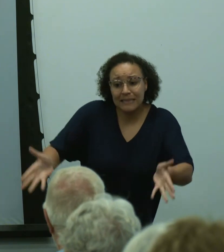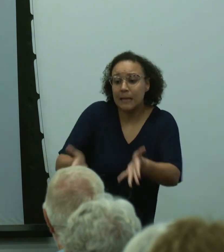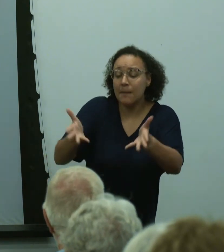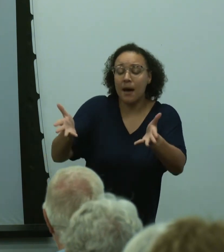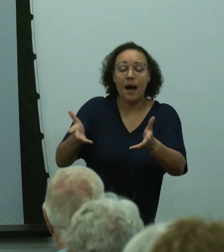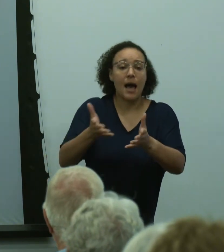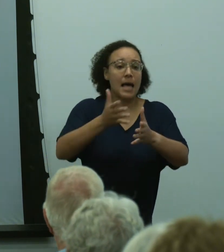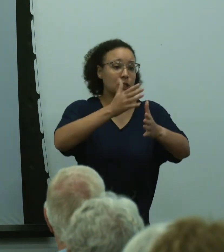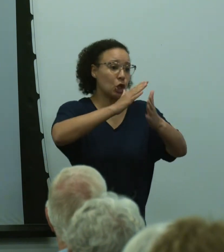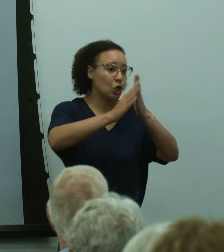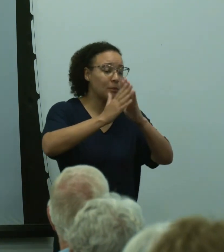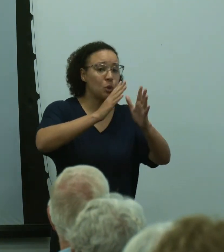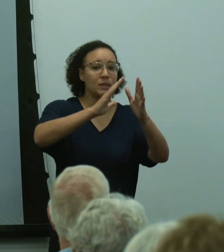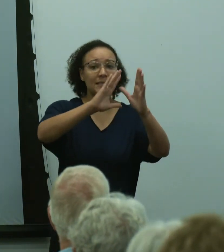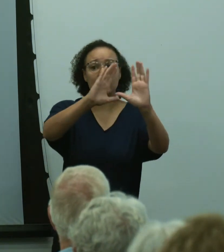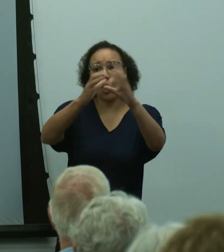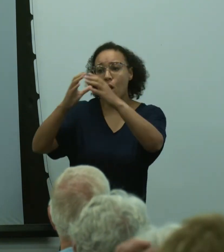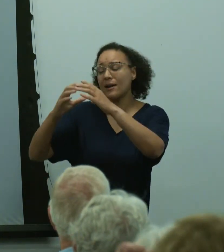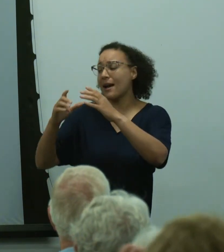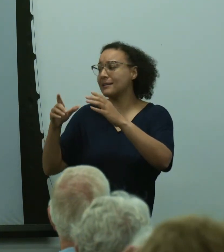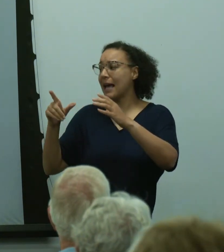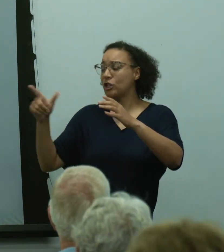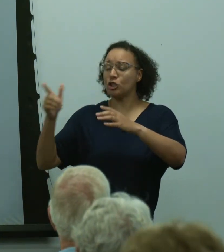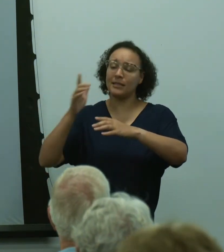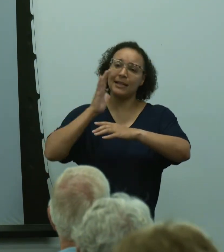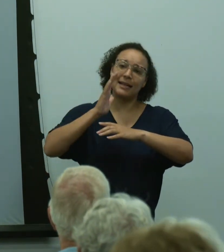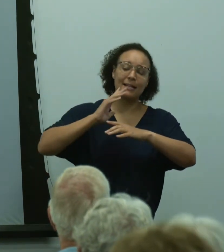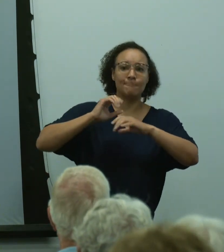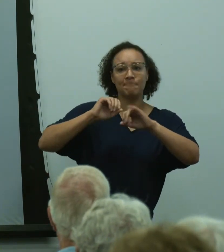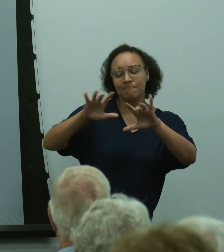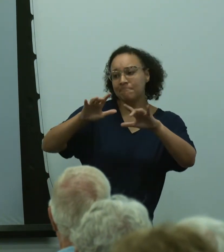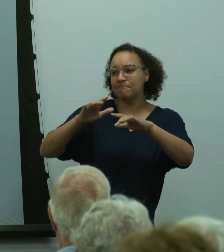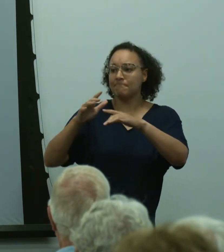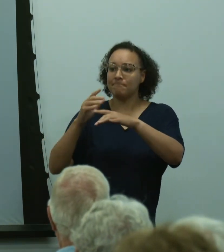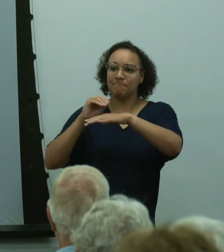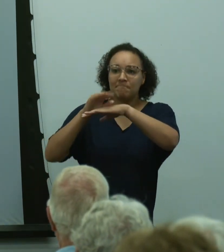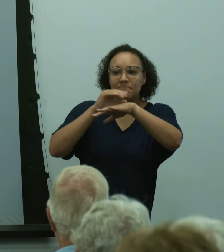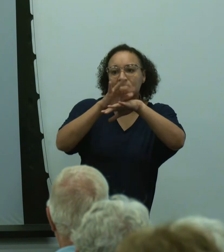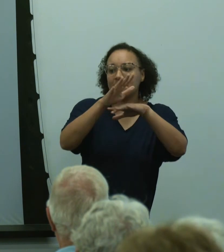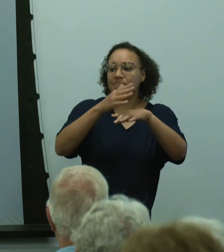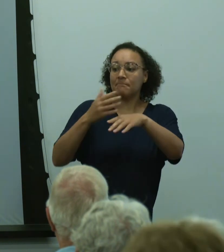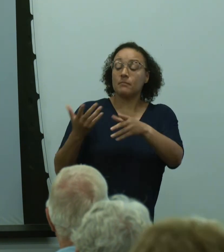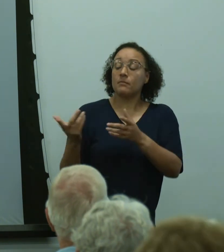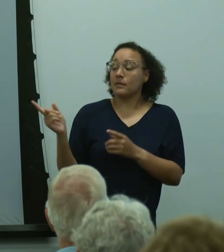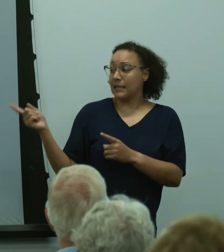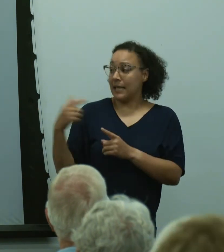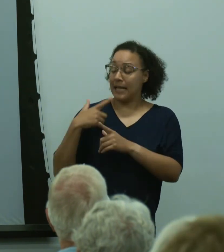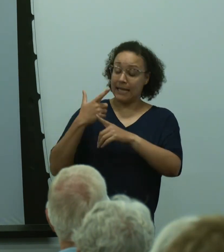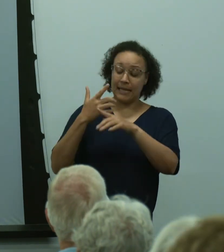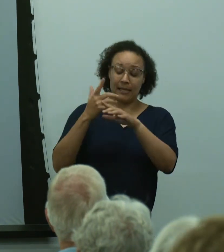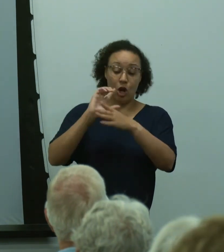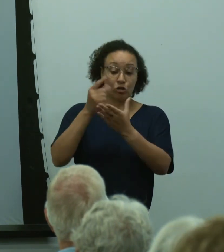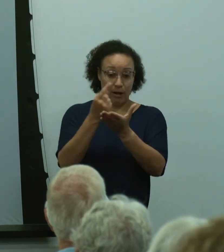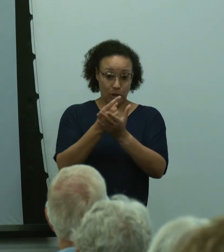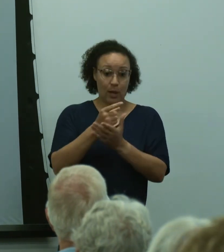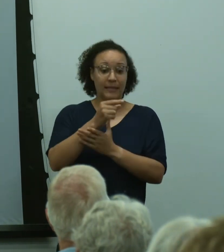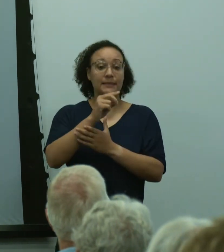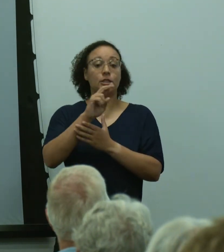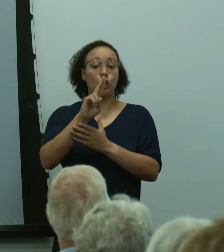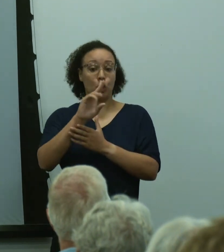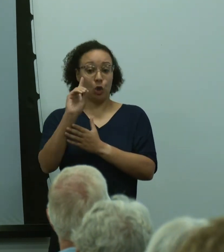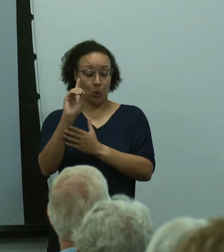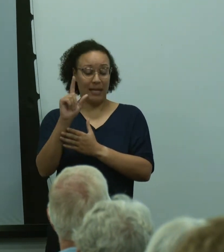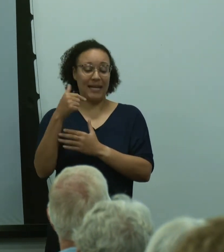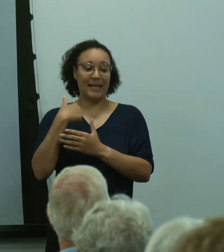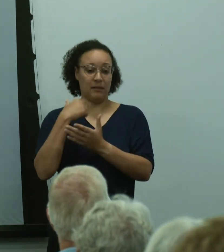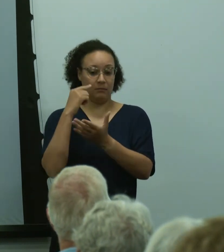and organizations across the nation. President Roberts is a graduate of the University of Dayton with a bachelor's degree in communication arts